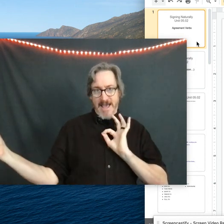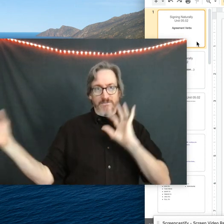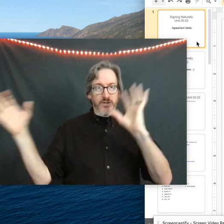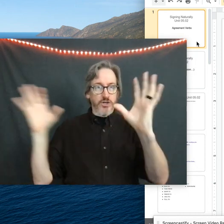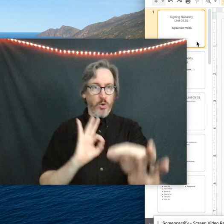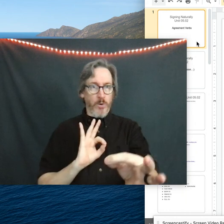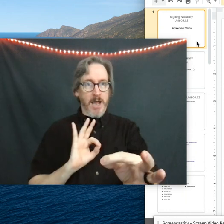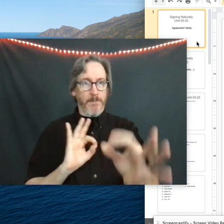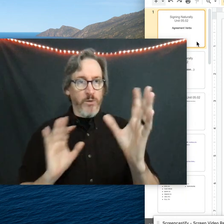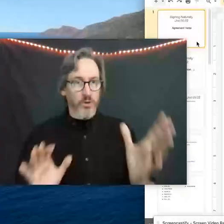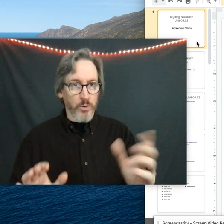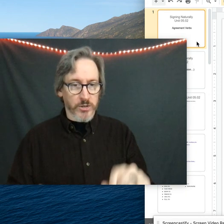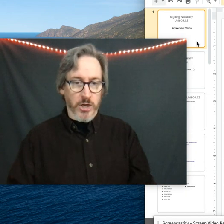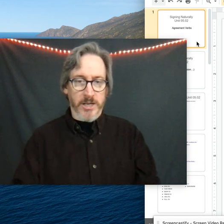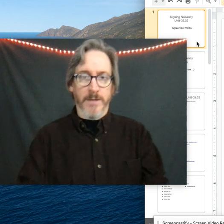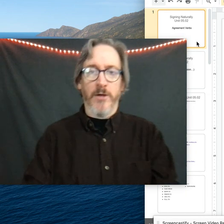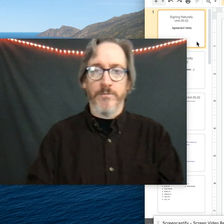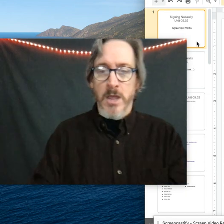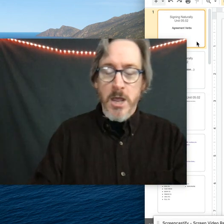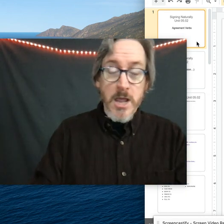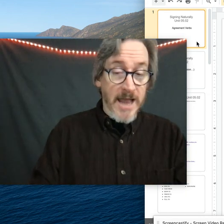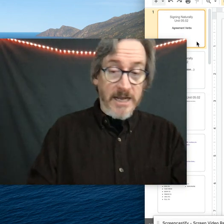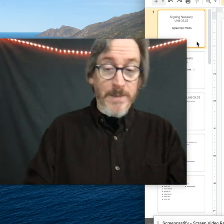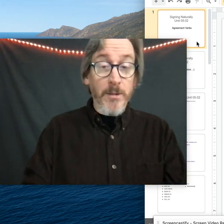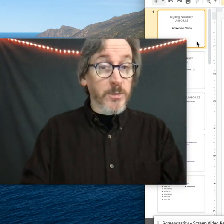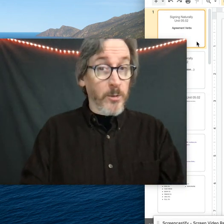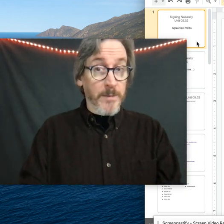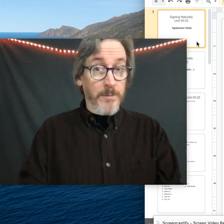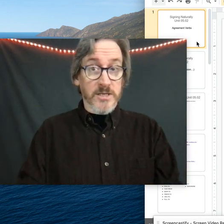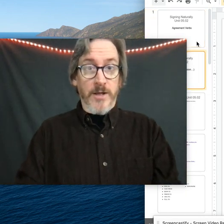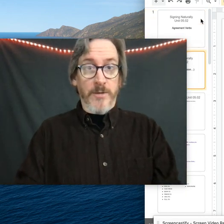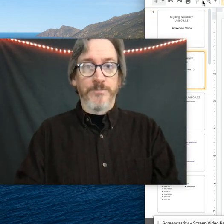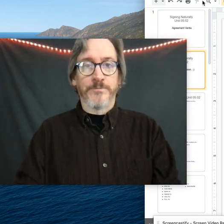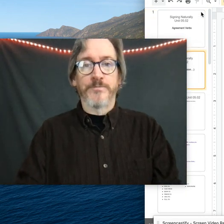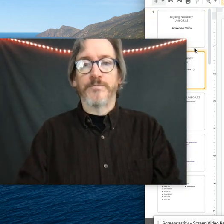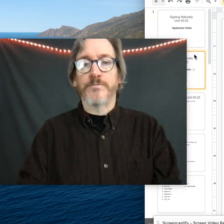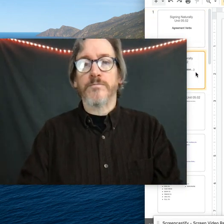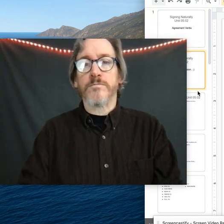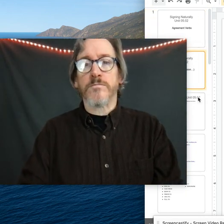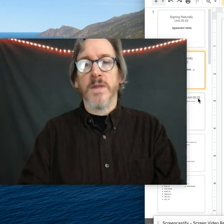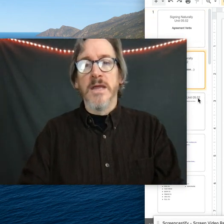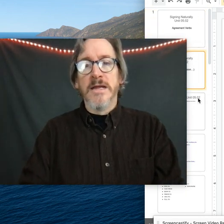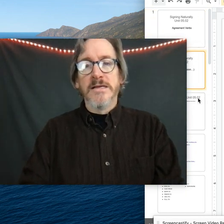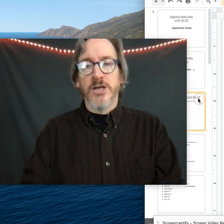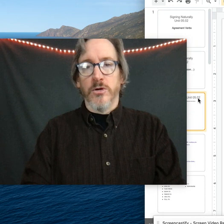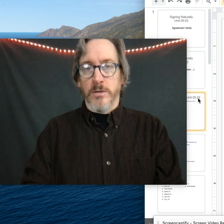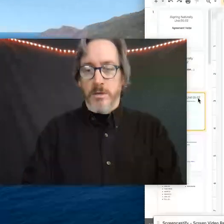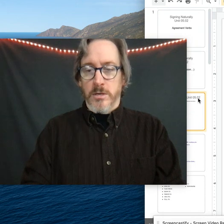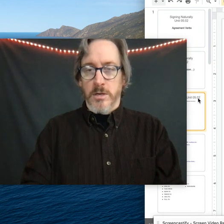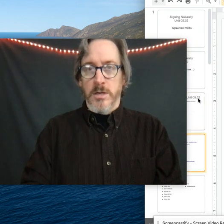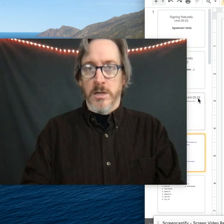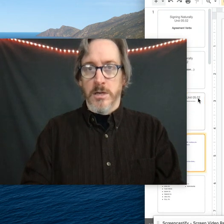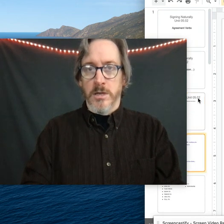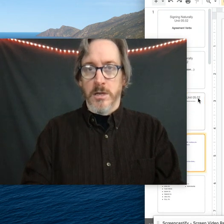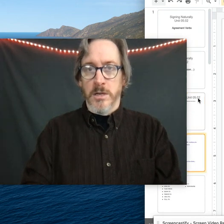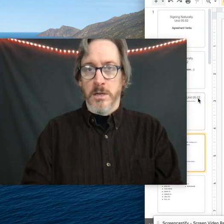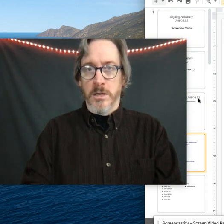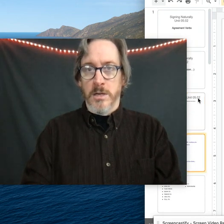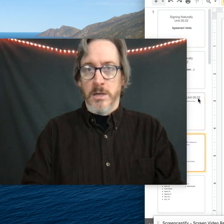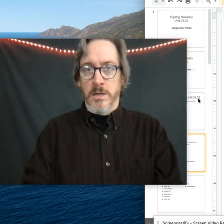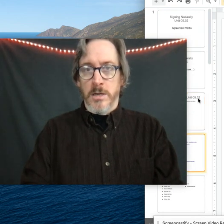They have to join up with who you're talking about. And it can be multiple people as well. So,